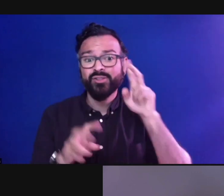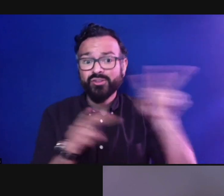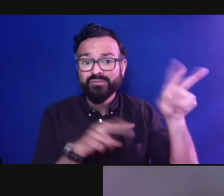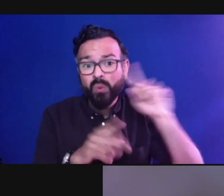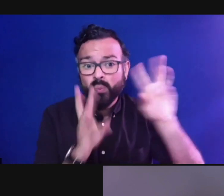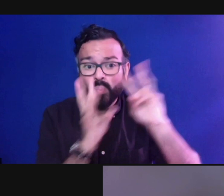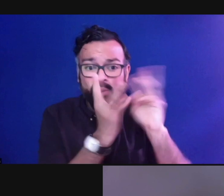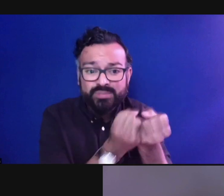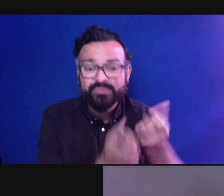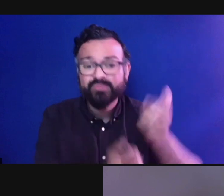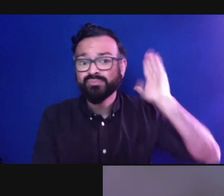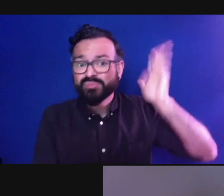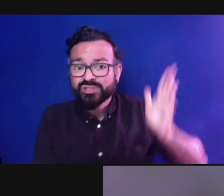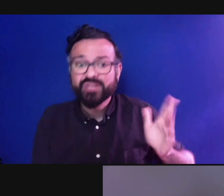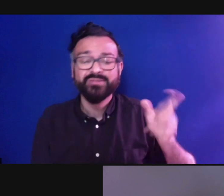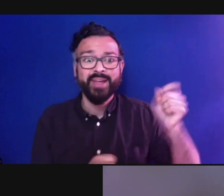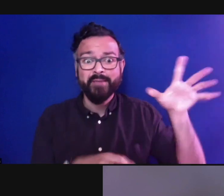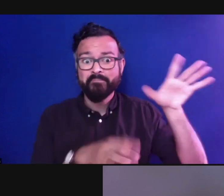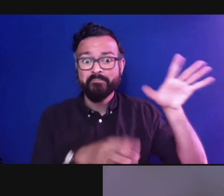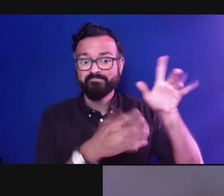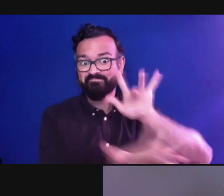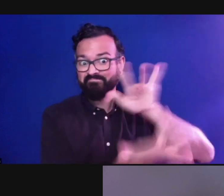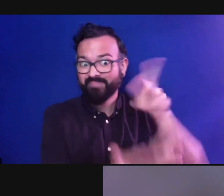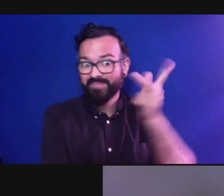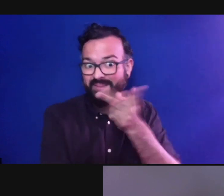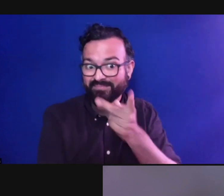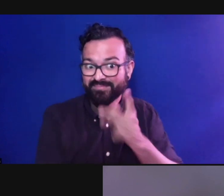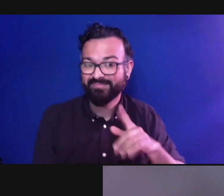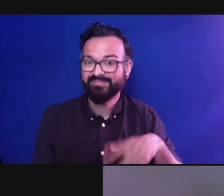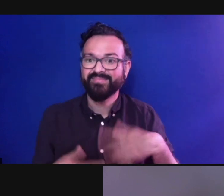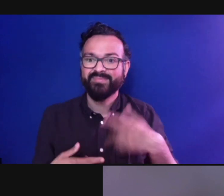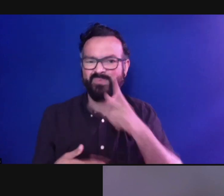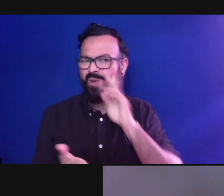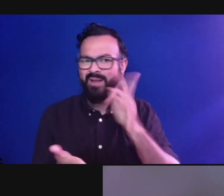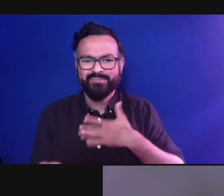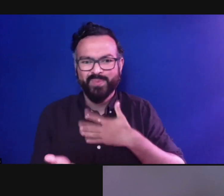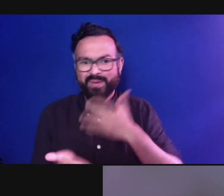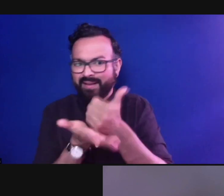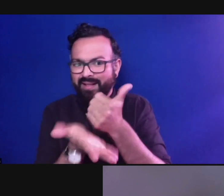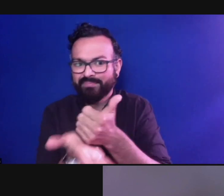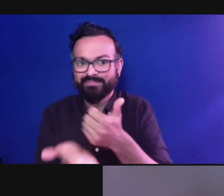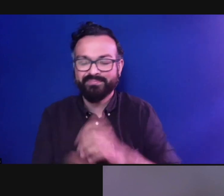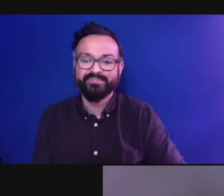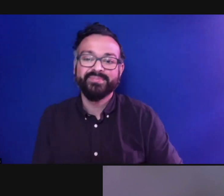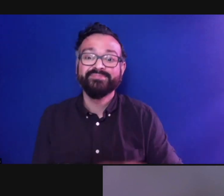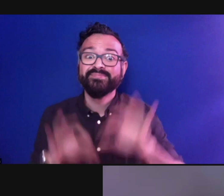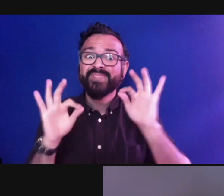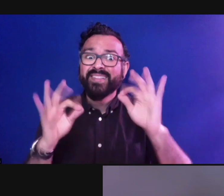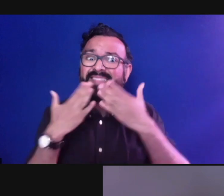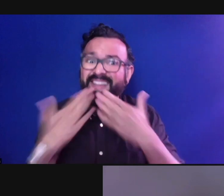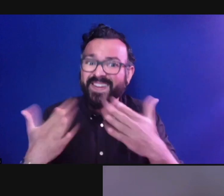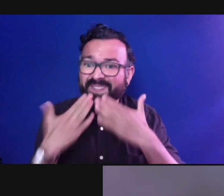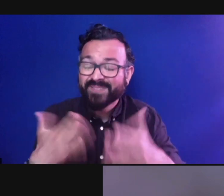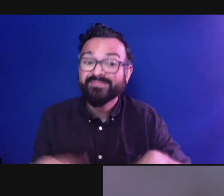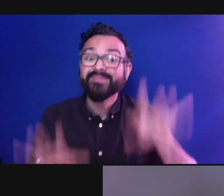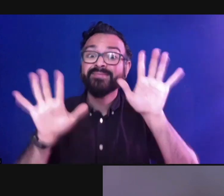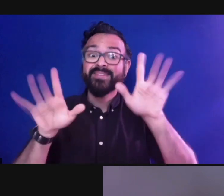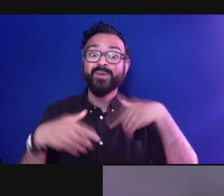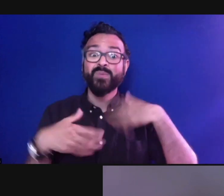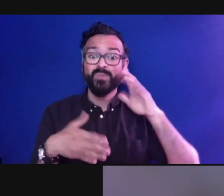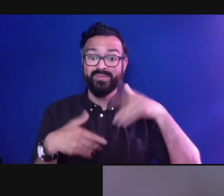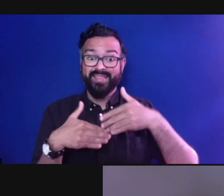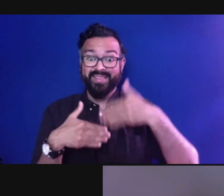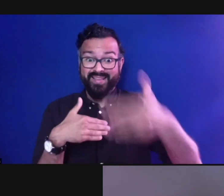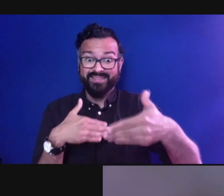what can they do to be involved in the STEM field and how to get a little bit more proficient and a little more proactive